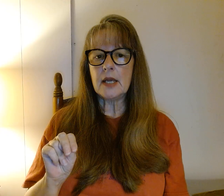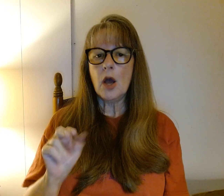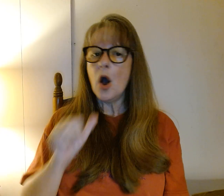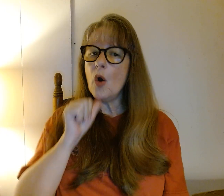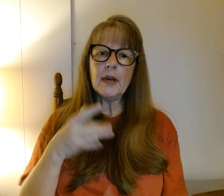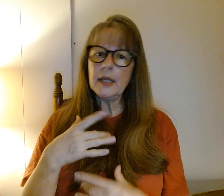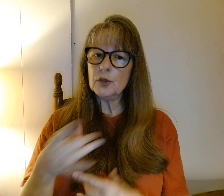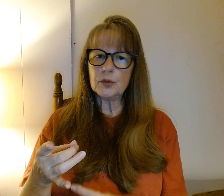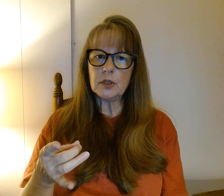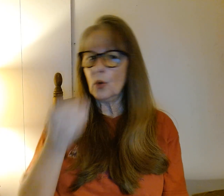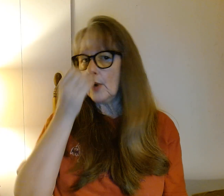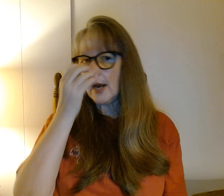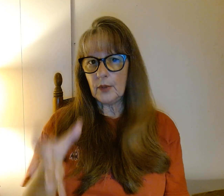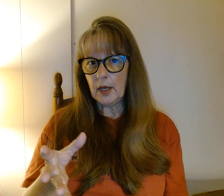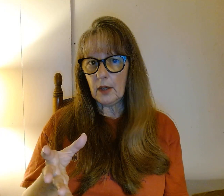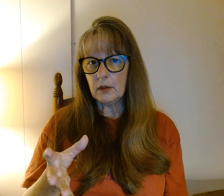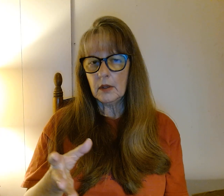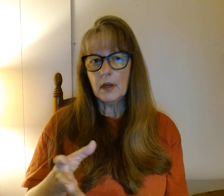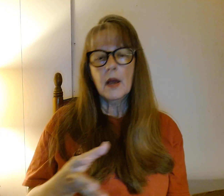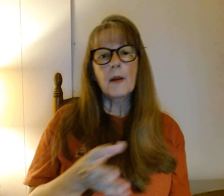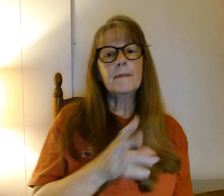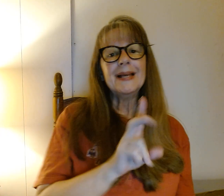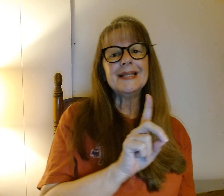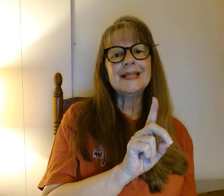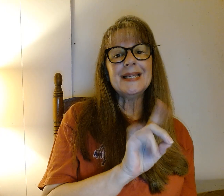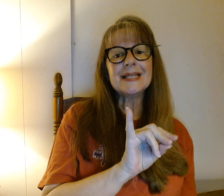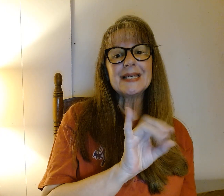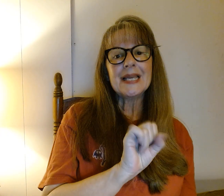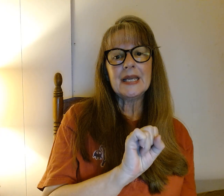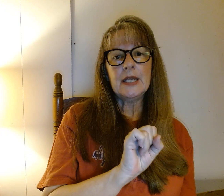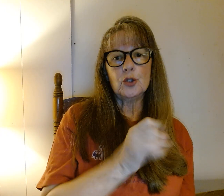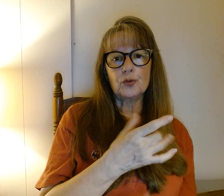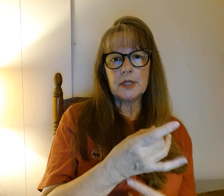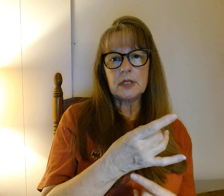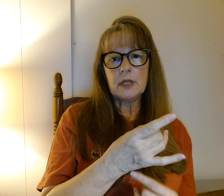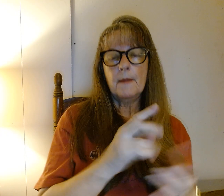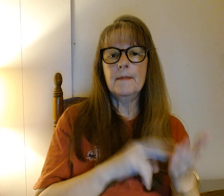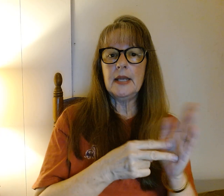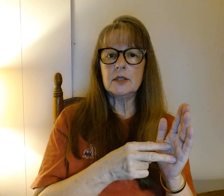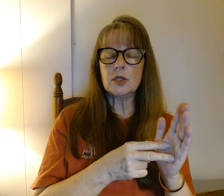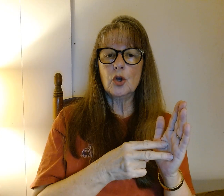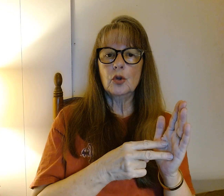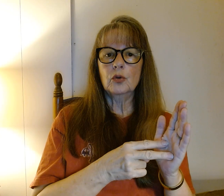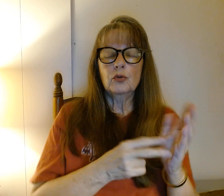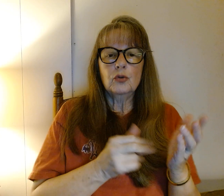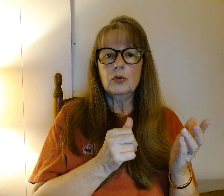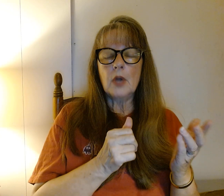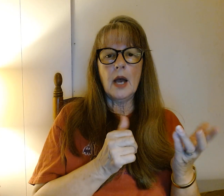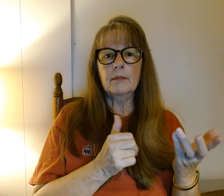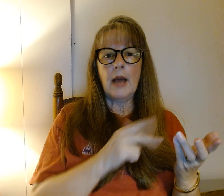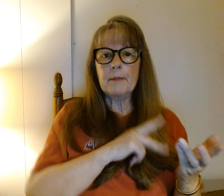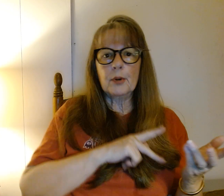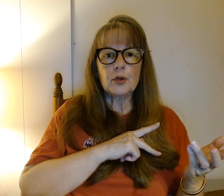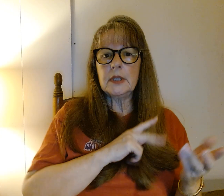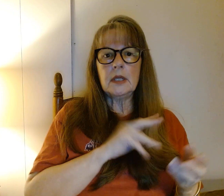oh, I'm not interested or I don't care. But disinterest means I personally am